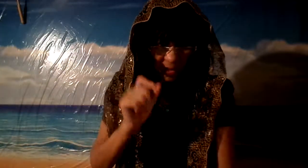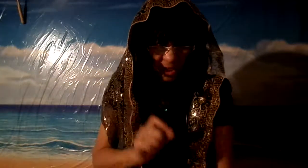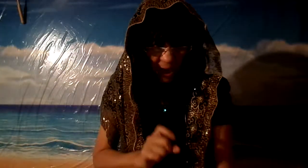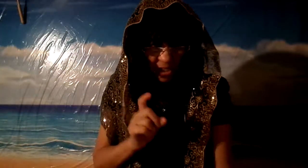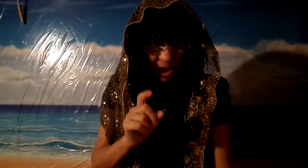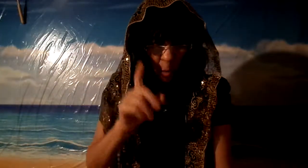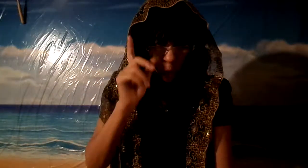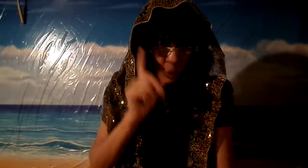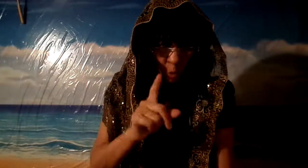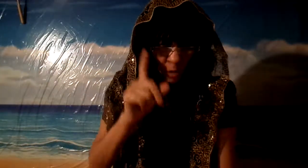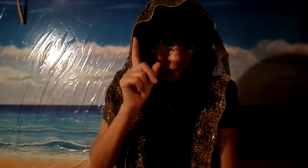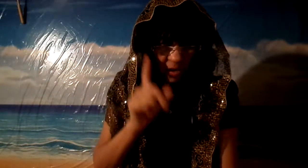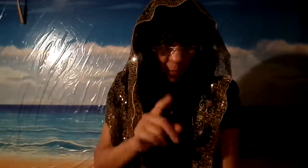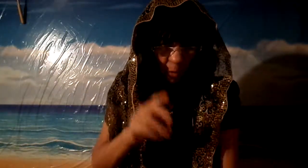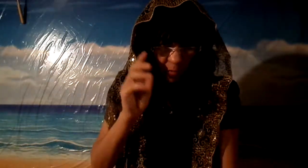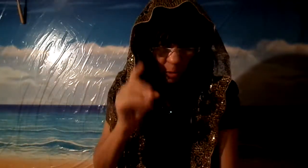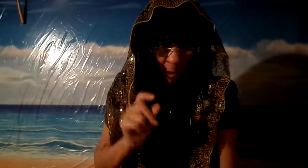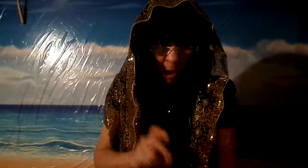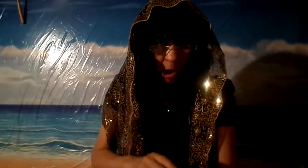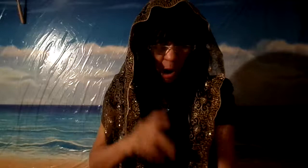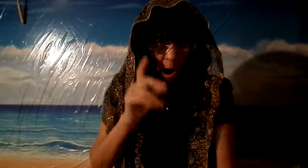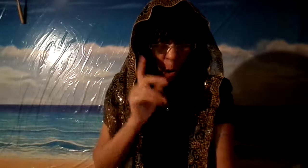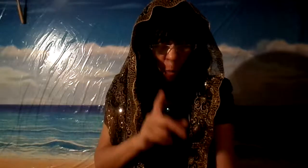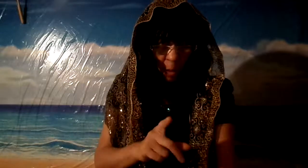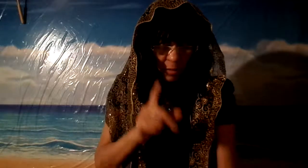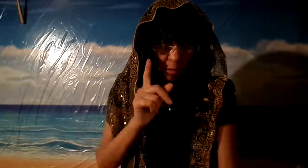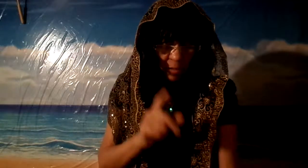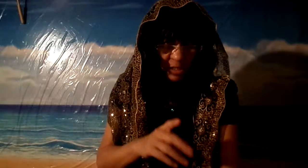Isaiah 2:1-17. Isaiah 2:34-41. Or